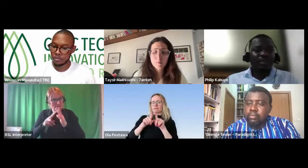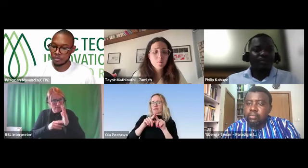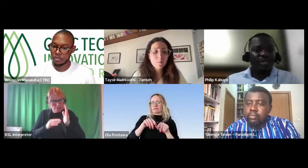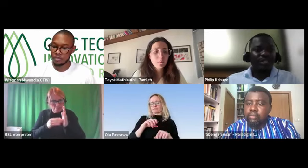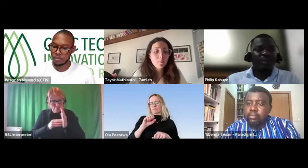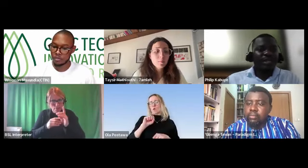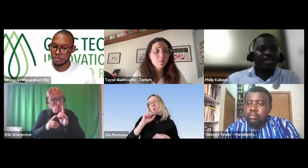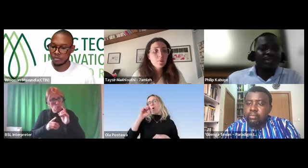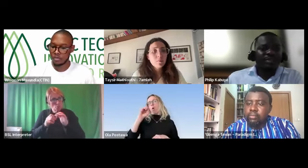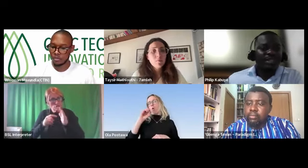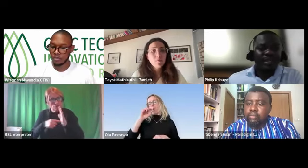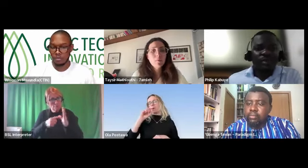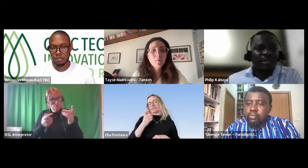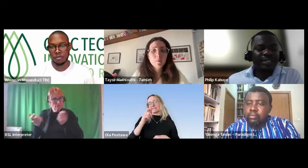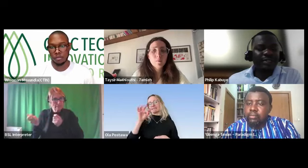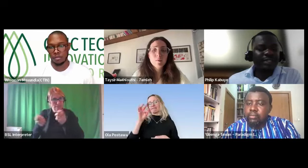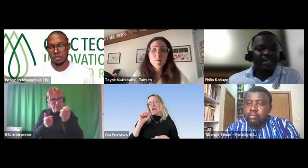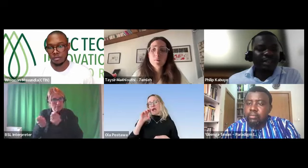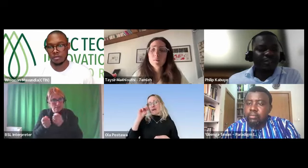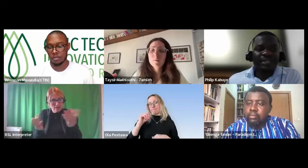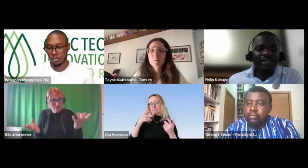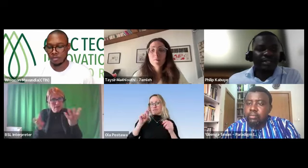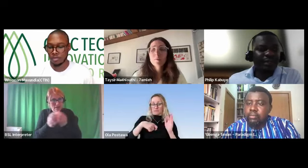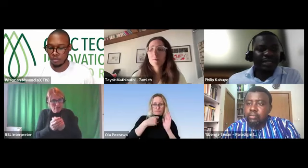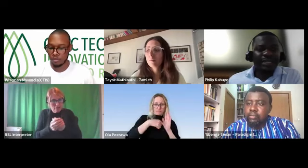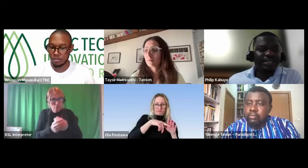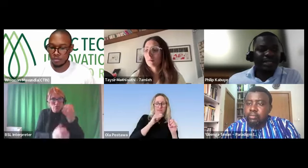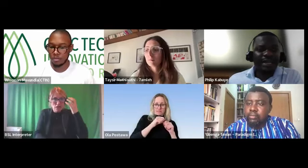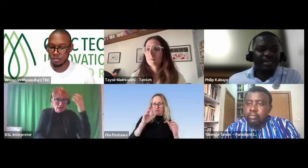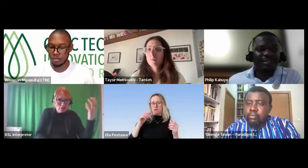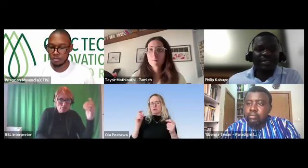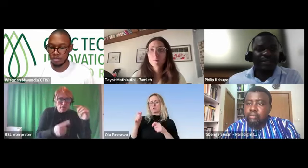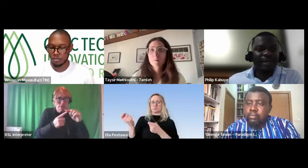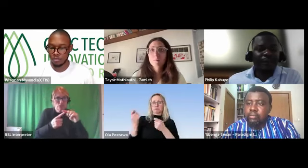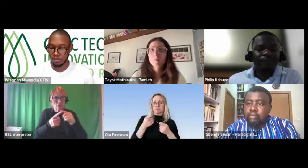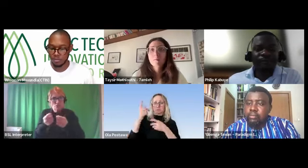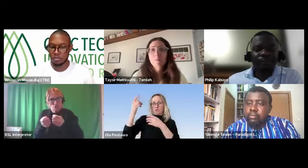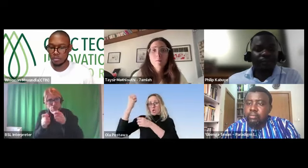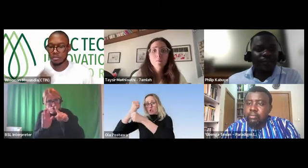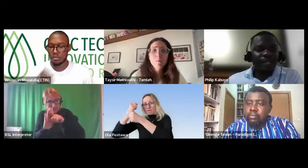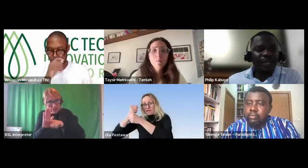project is doing is bringing together the different stakeholders, those in government, the regulators, the activists,